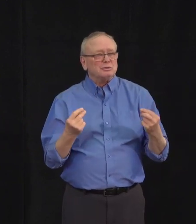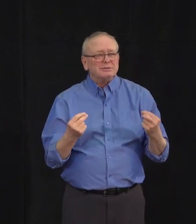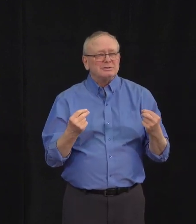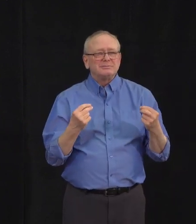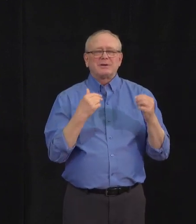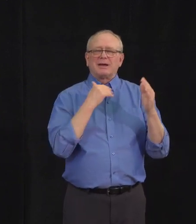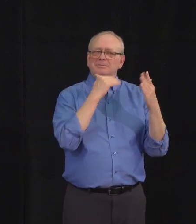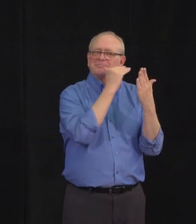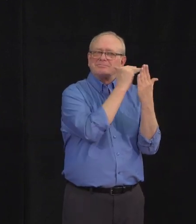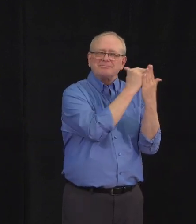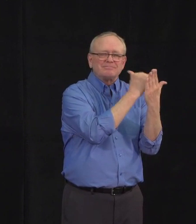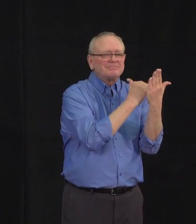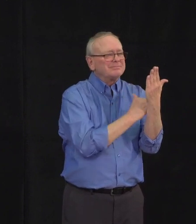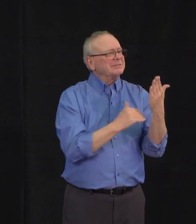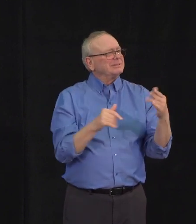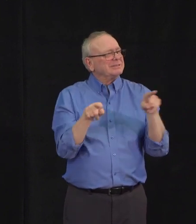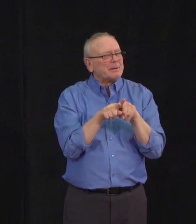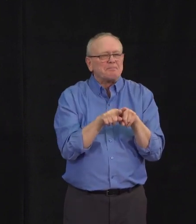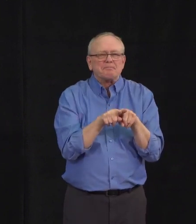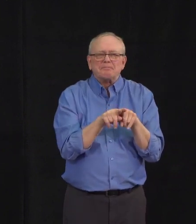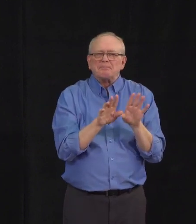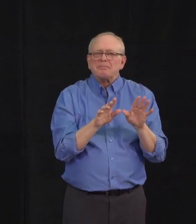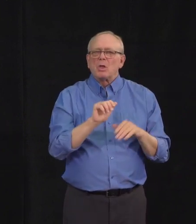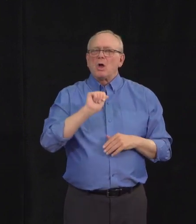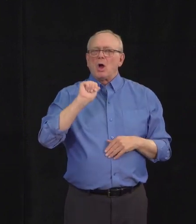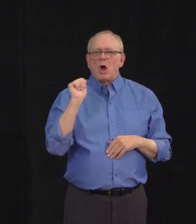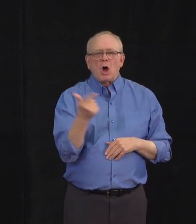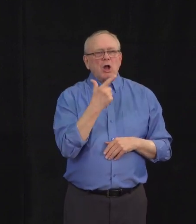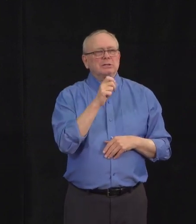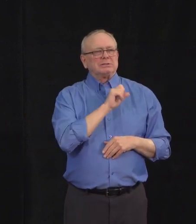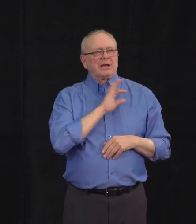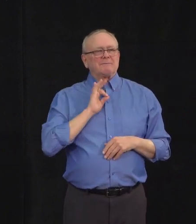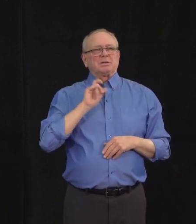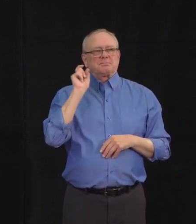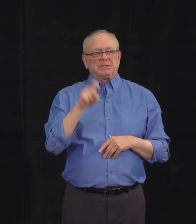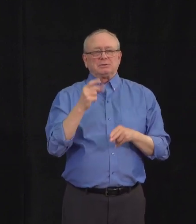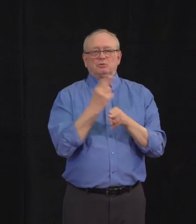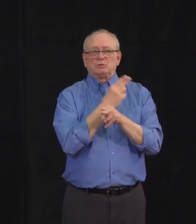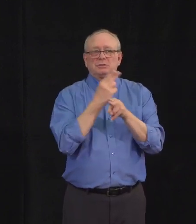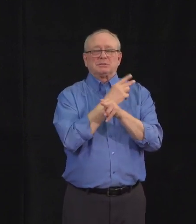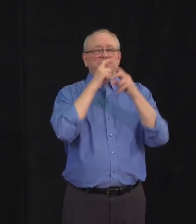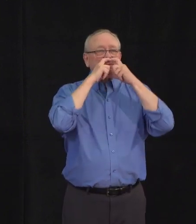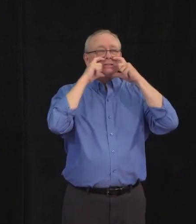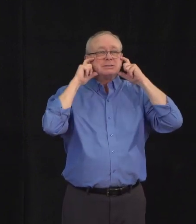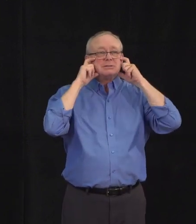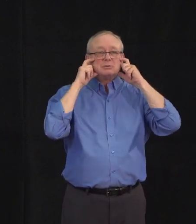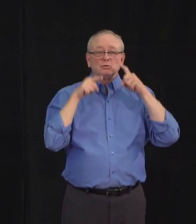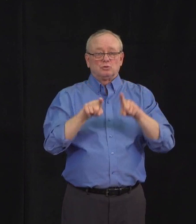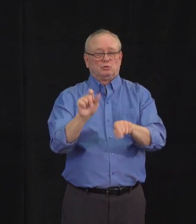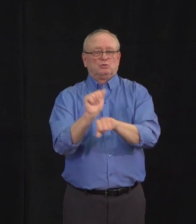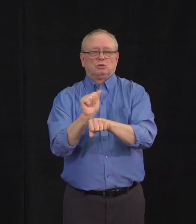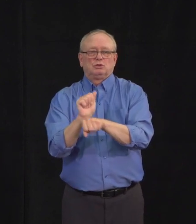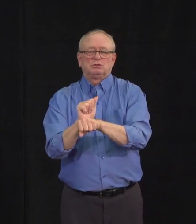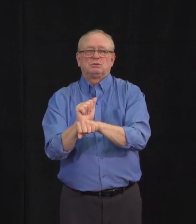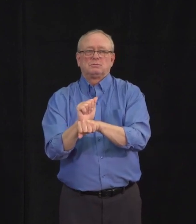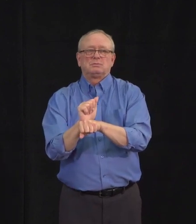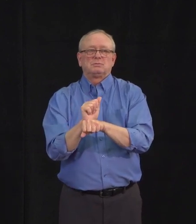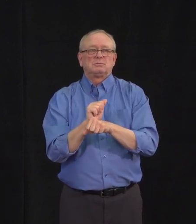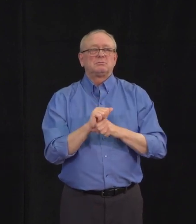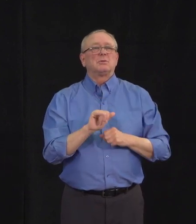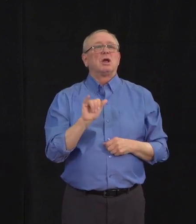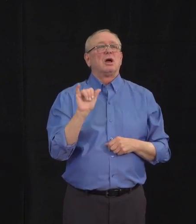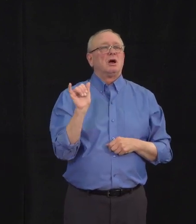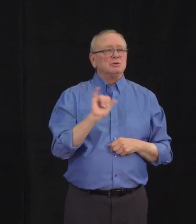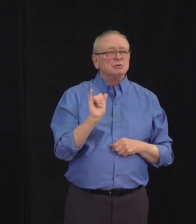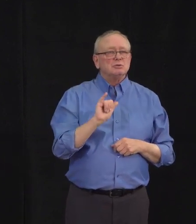as requiring all staff to wear masks through the duration of their shifts in all of these facilities, as well as requiring workers